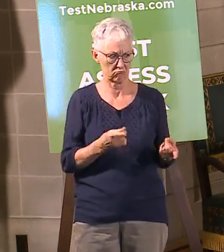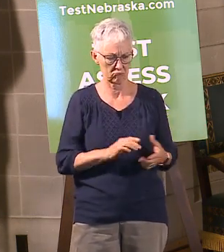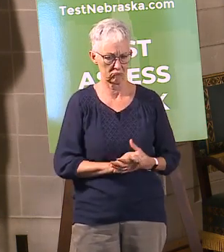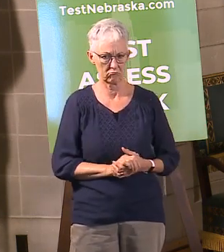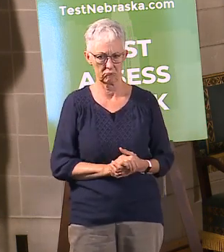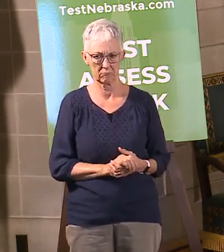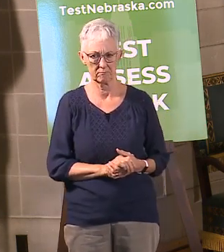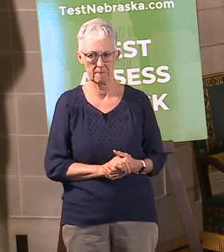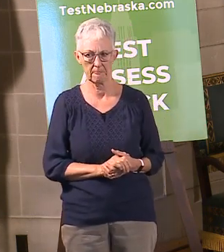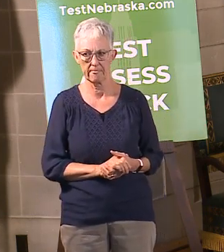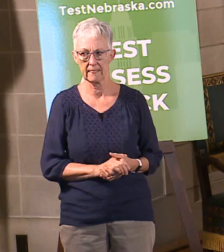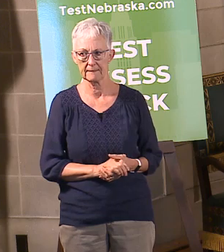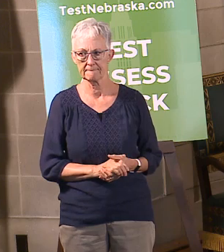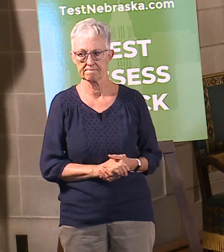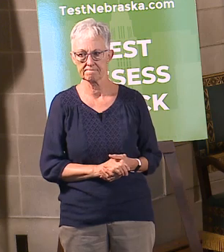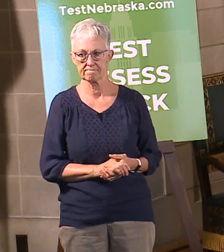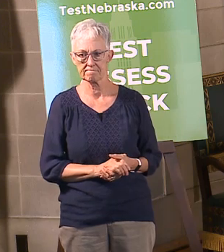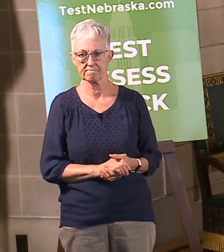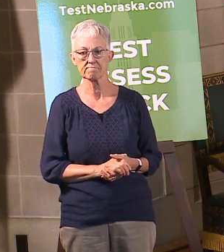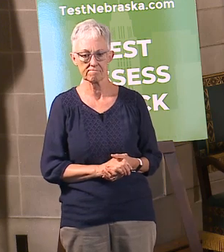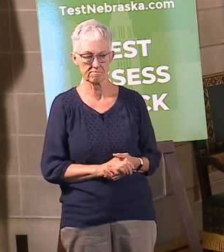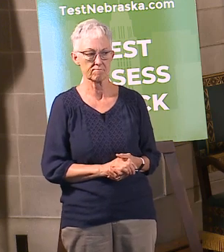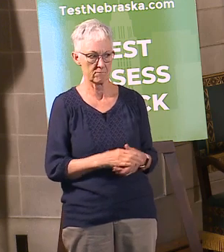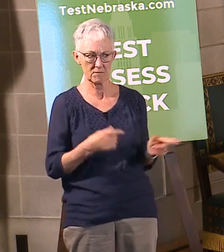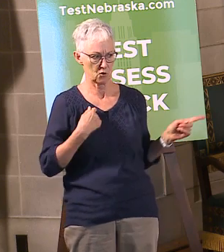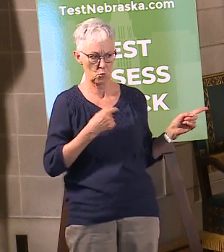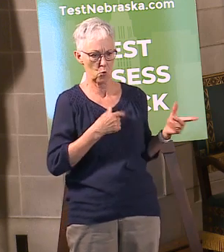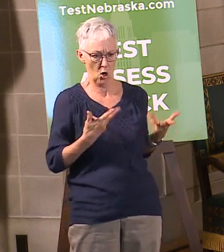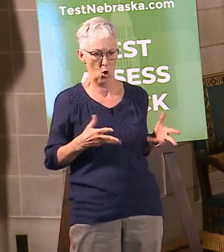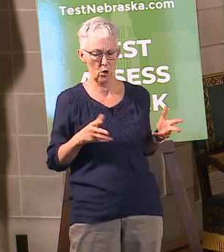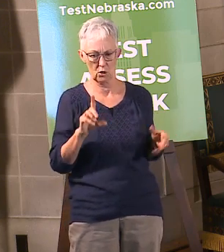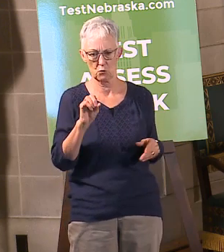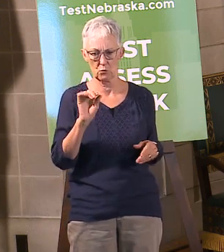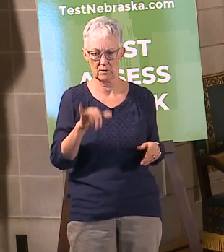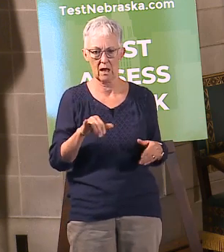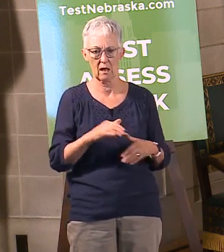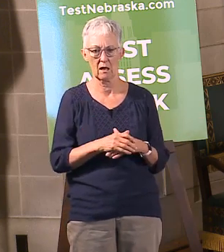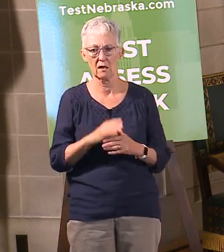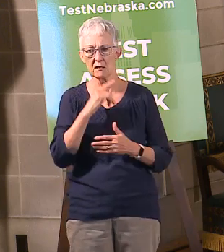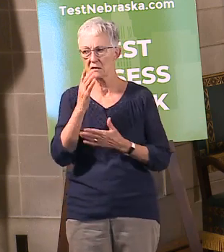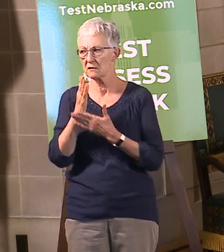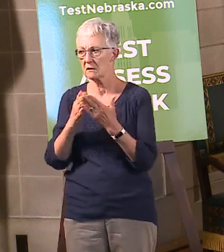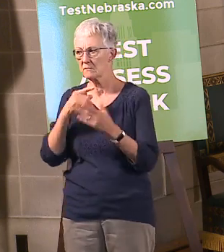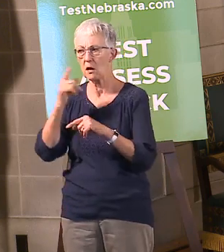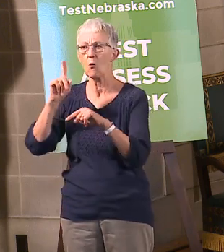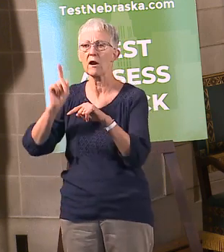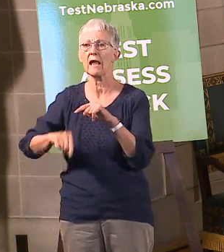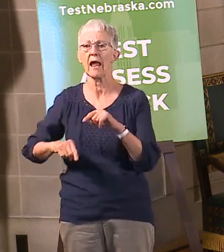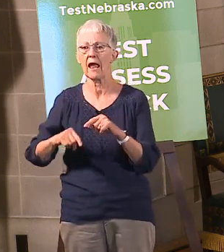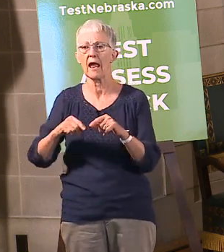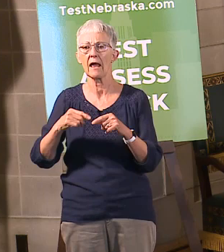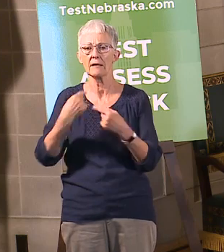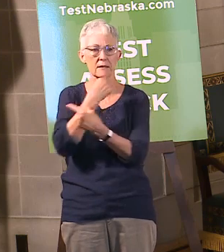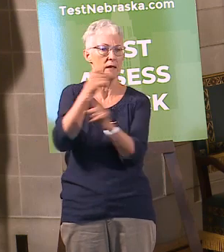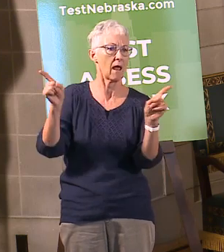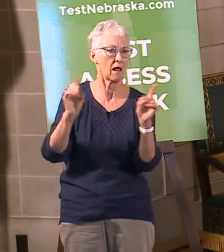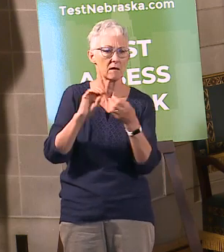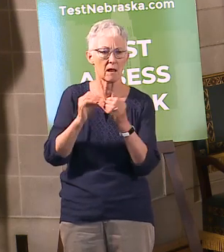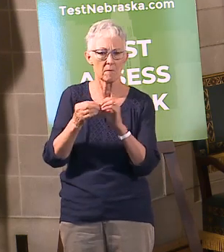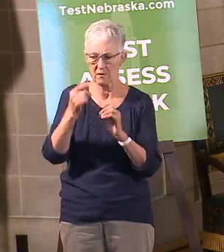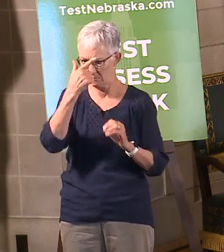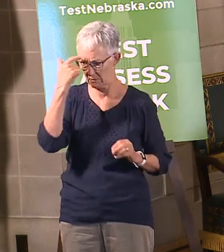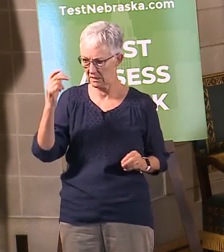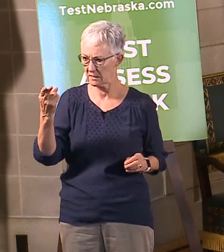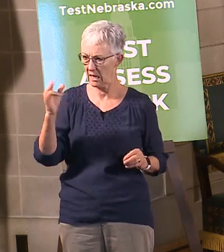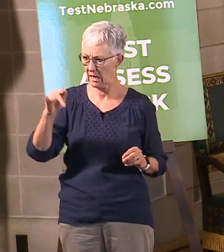being done to do this? Again, we provide those out there. Some say there are HIPAA issues involved in this case. Again, this also goes back to our